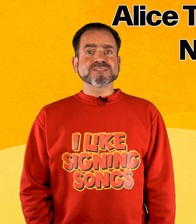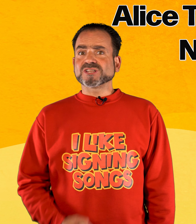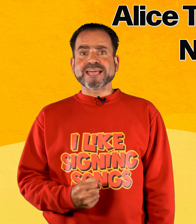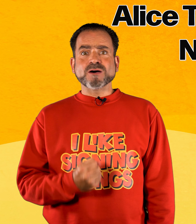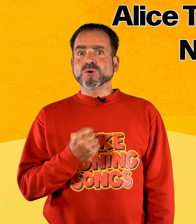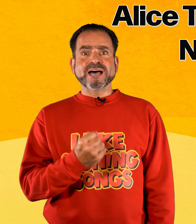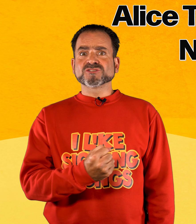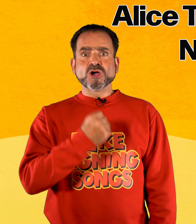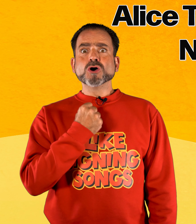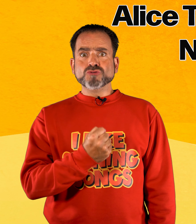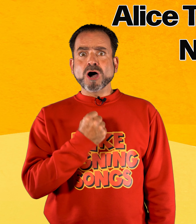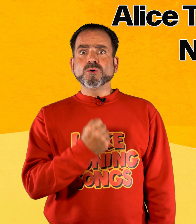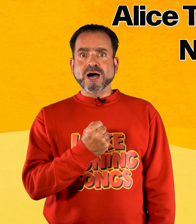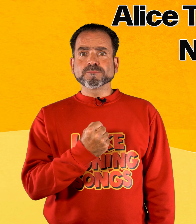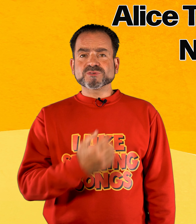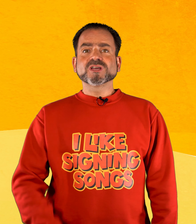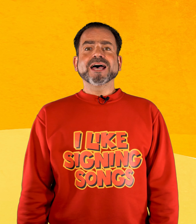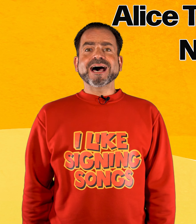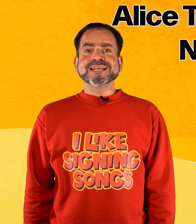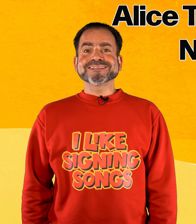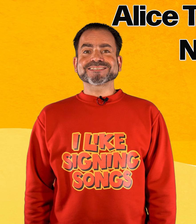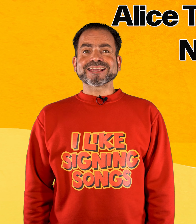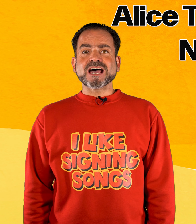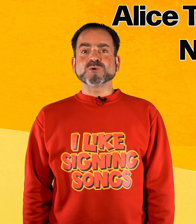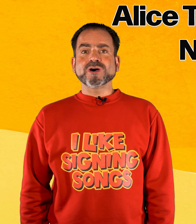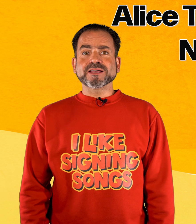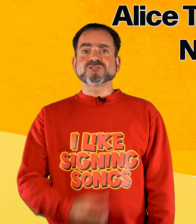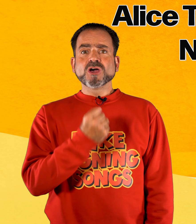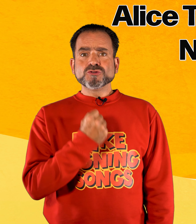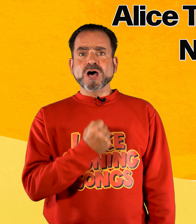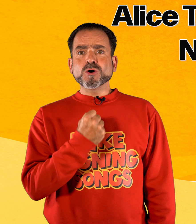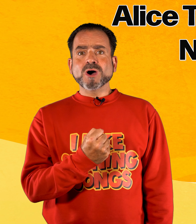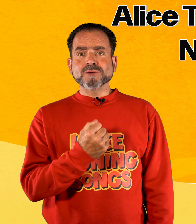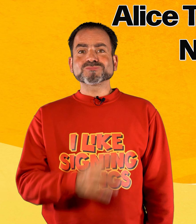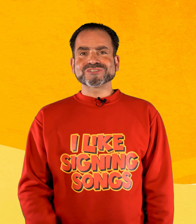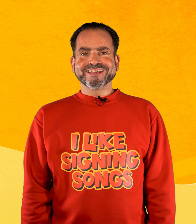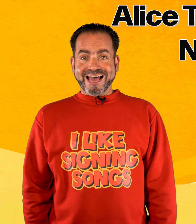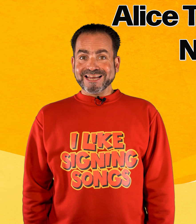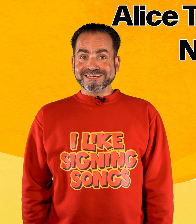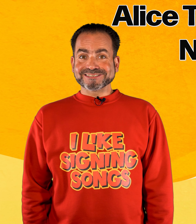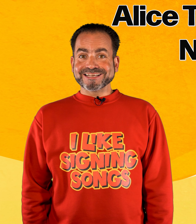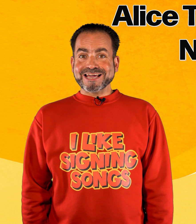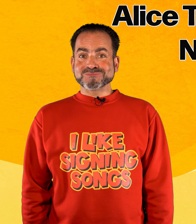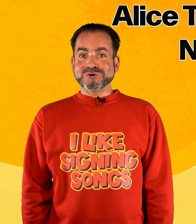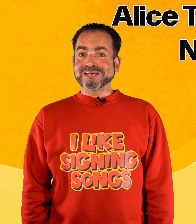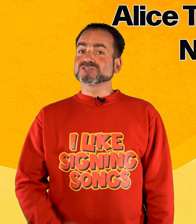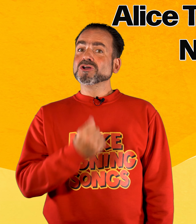Alice the camel has no humps. Alice the camel has no humps. Alice the camel has